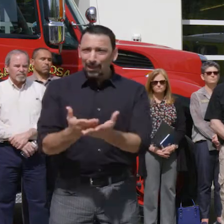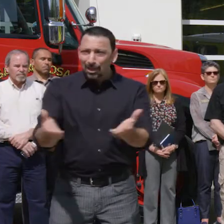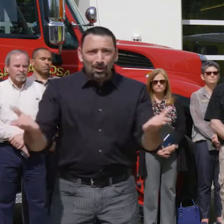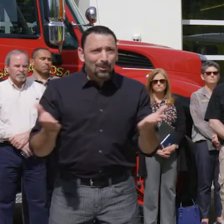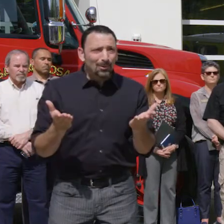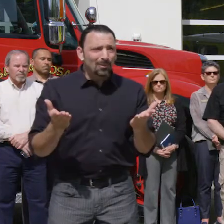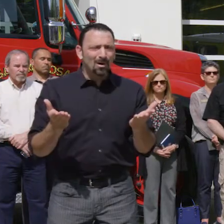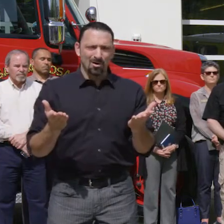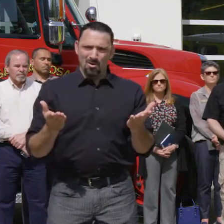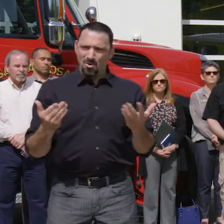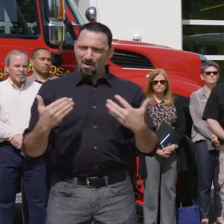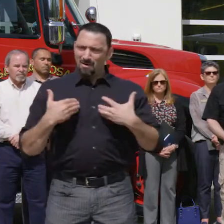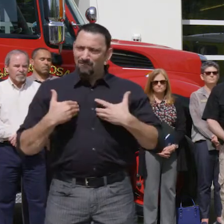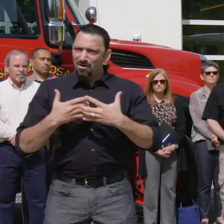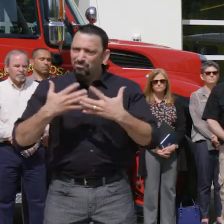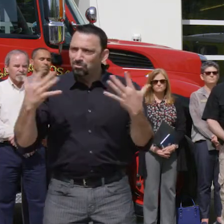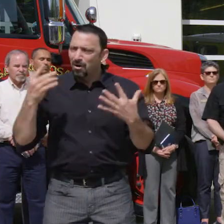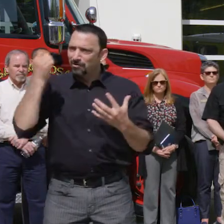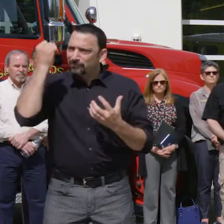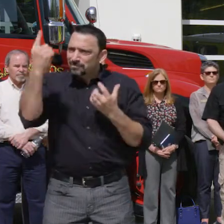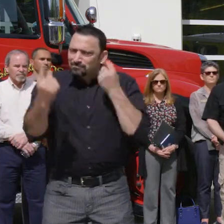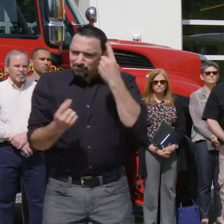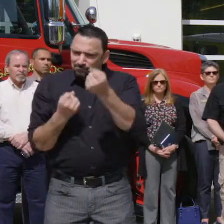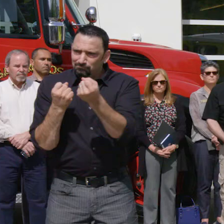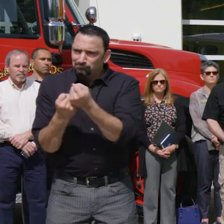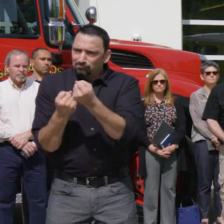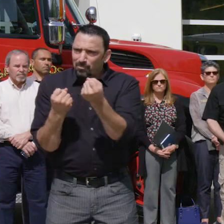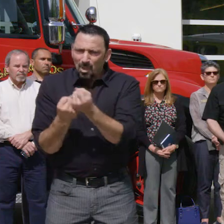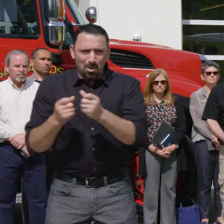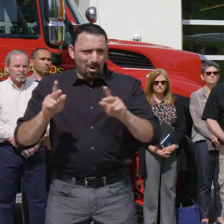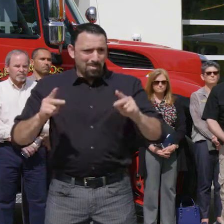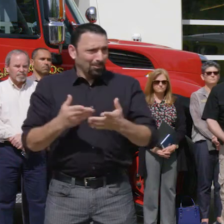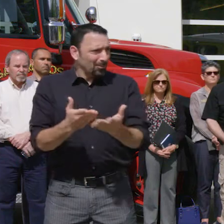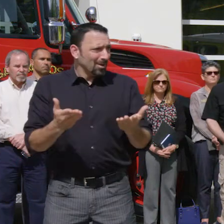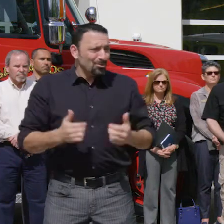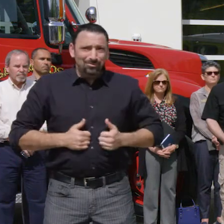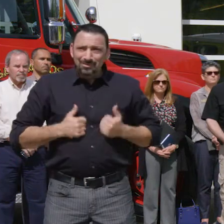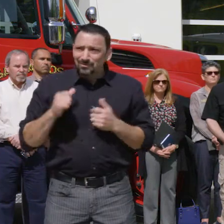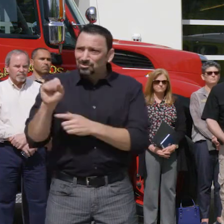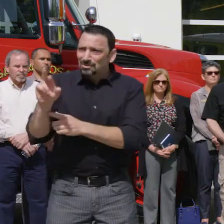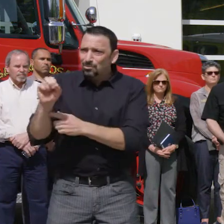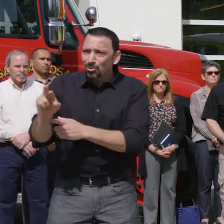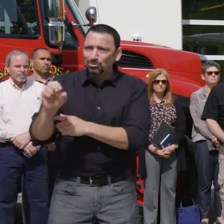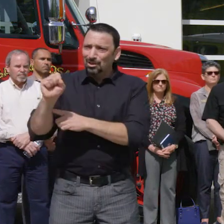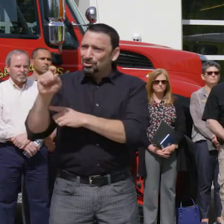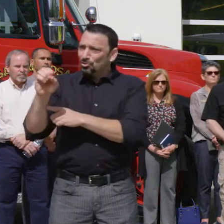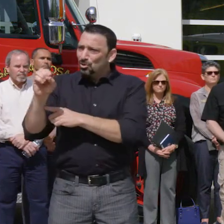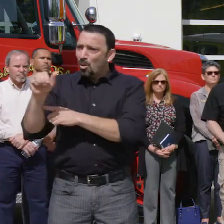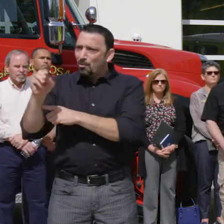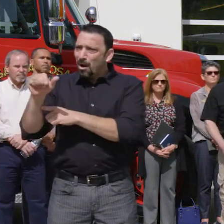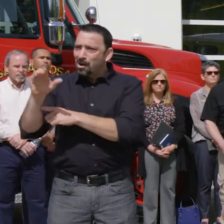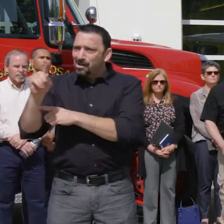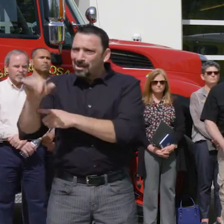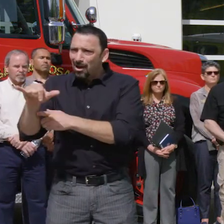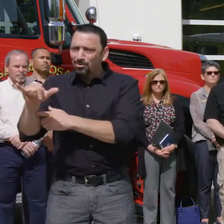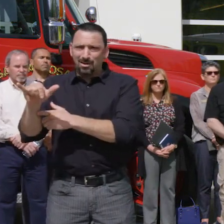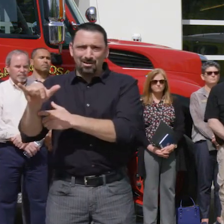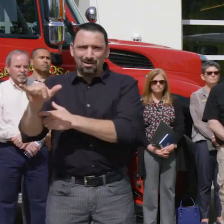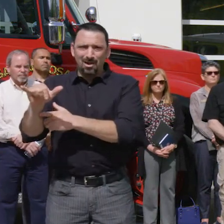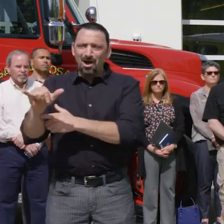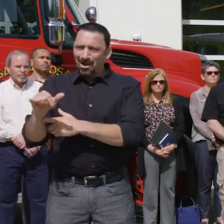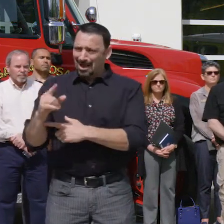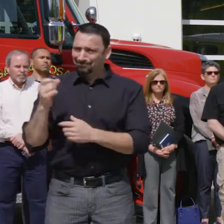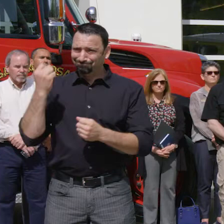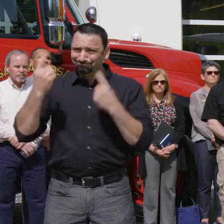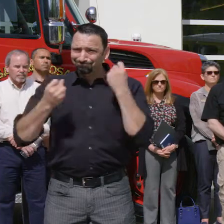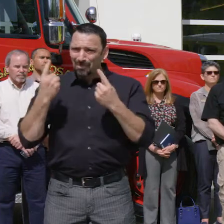has massive empathy over what our residents are experiencing, not just now, not 7 months ago, but